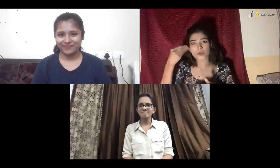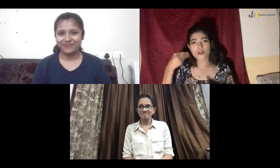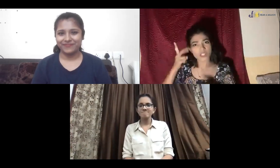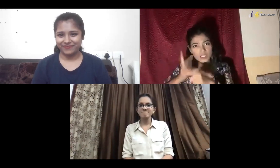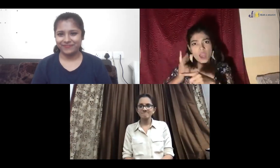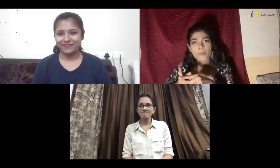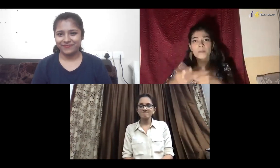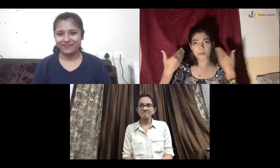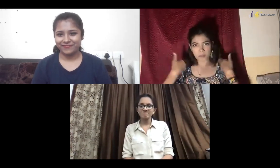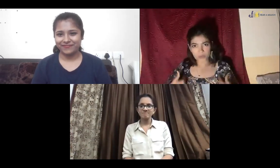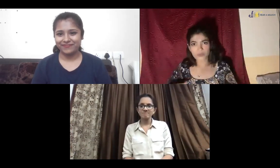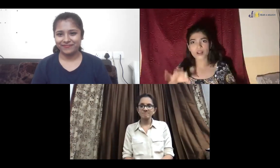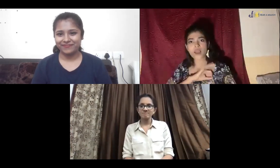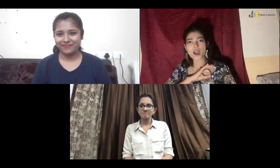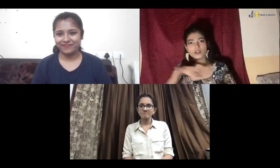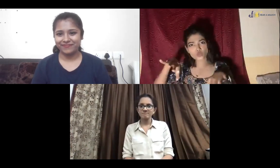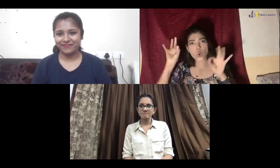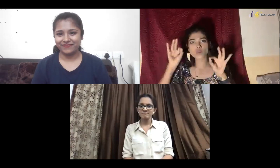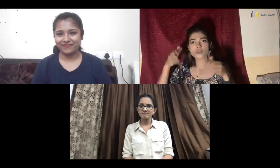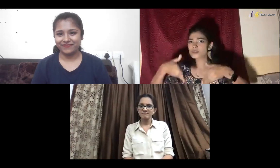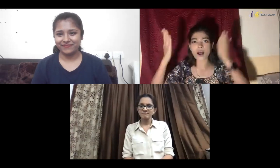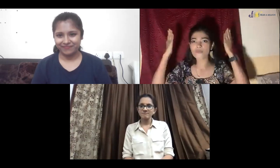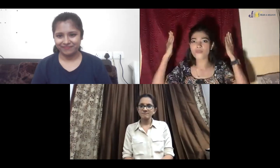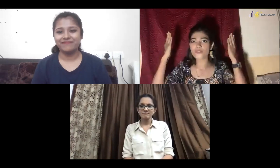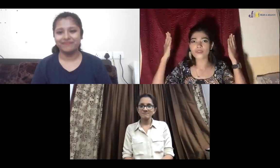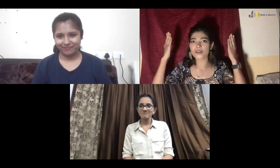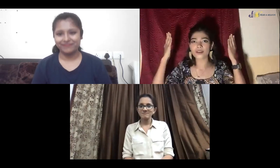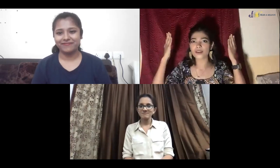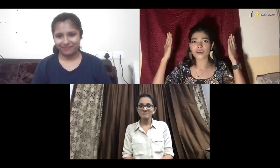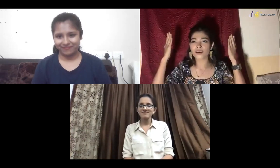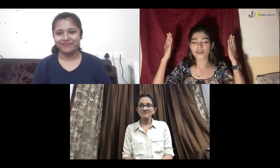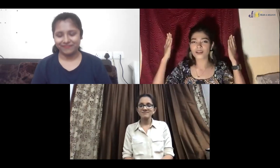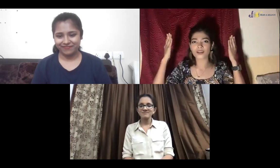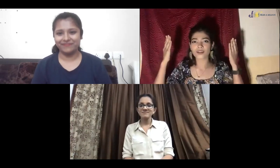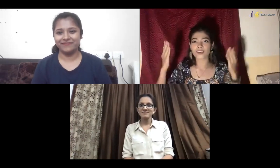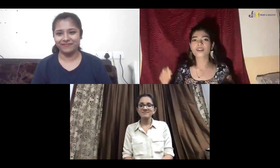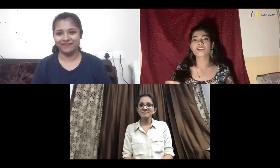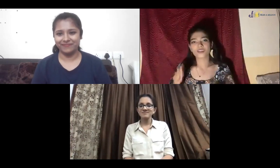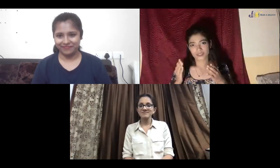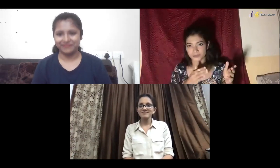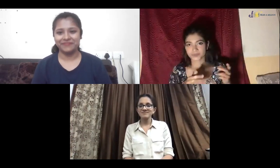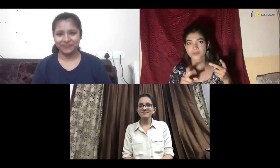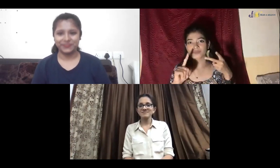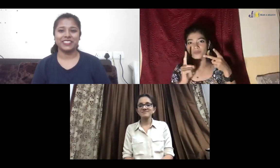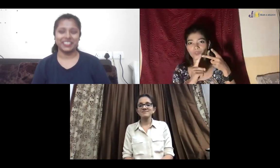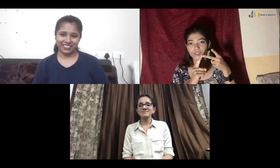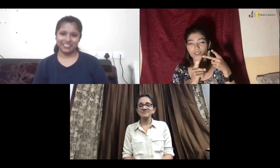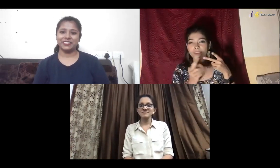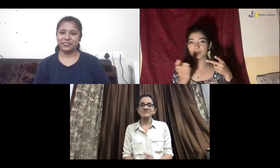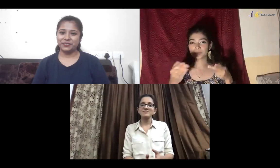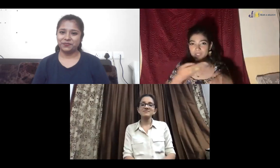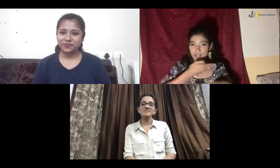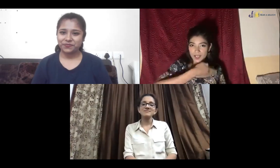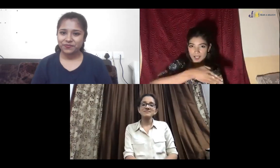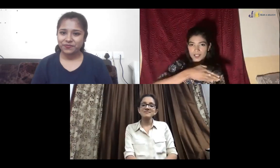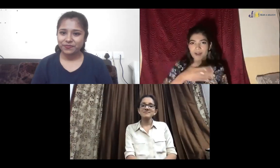I'm okay with my from my side. I have to make also make up. I like this is my choice. I don't care about them. That's my choice.